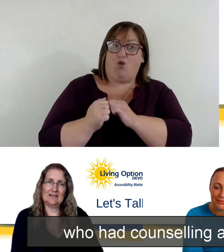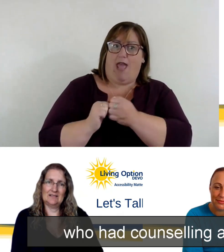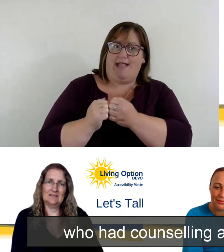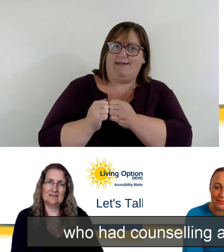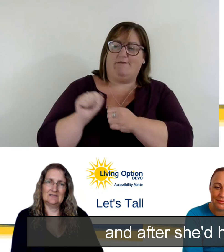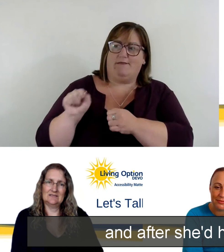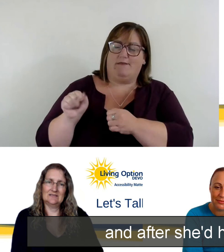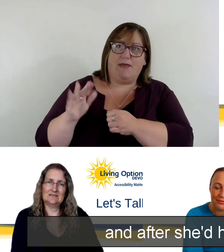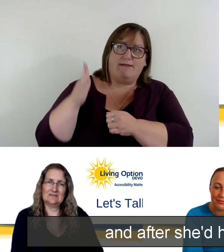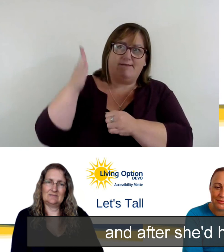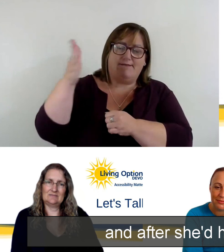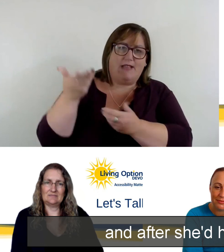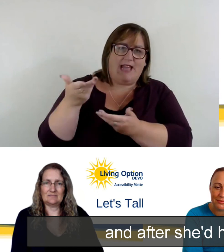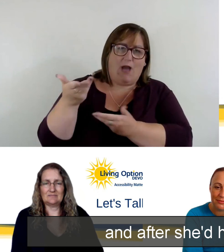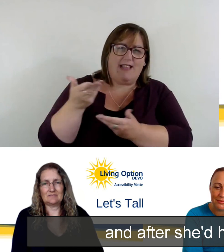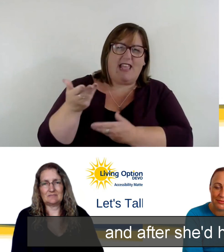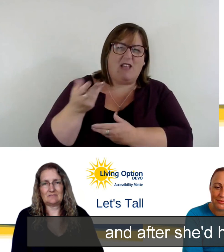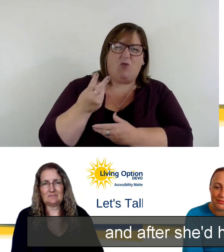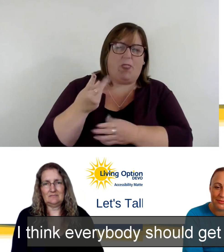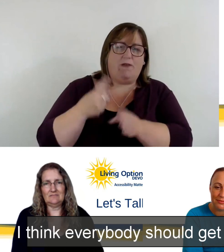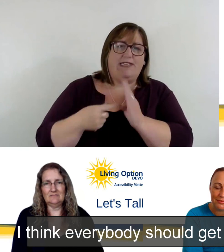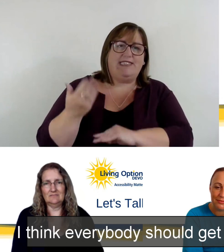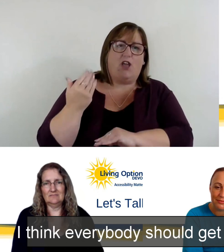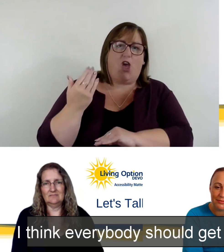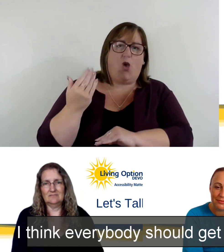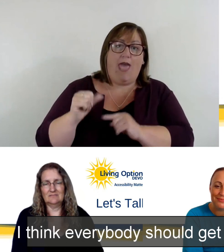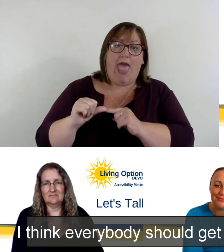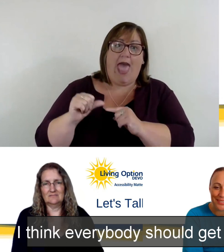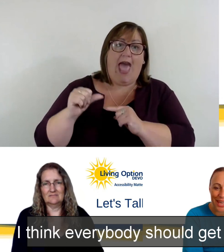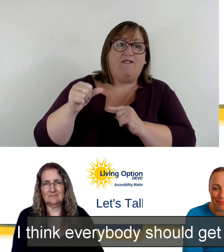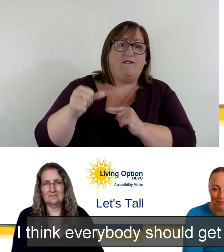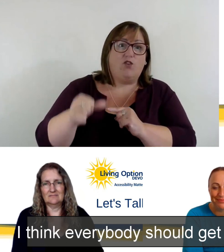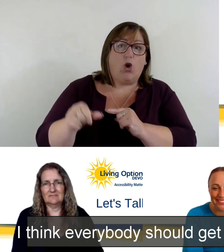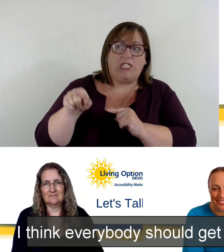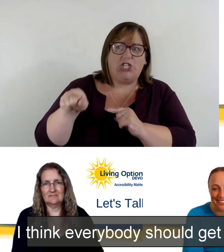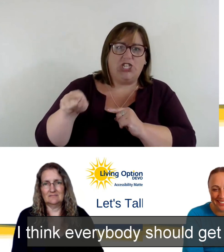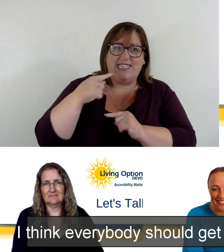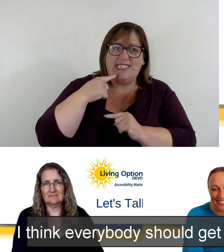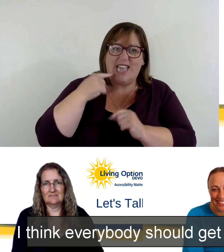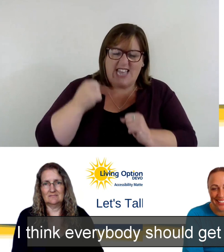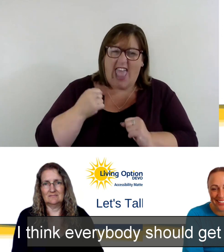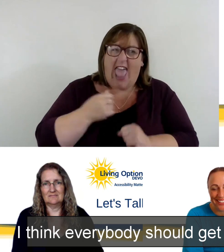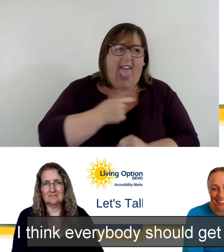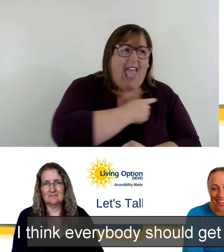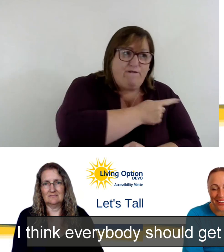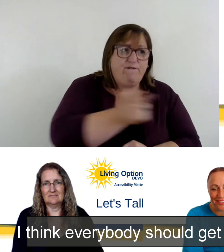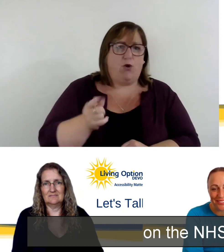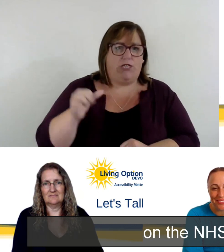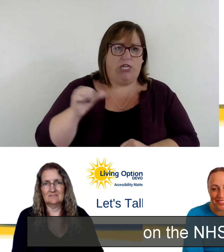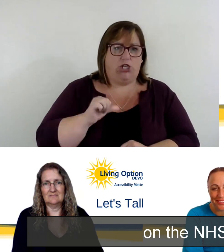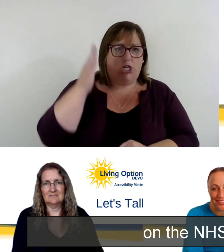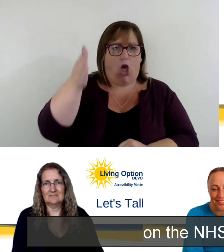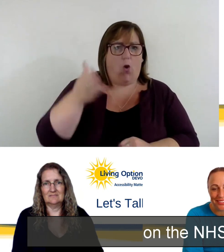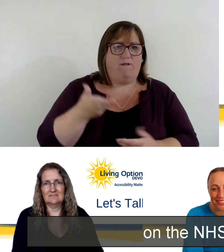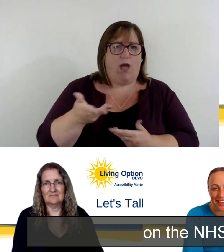couple of years ago, and after she'd had it, she said, I think everybody should get some counselling sessions on